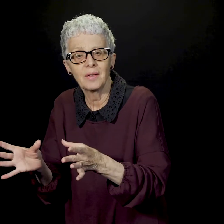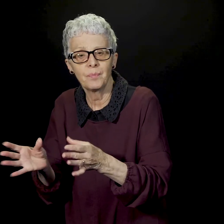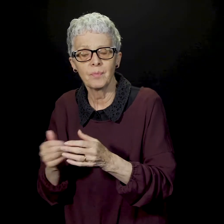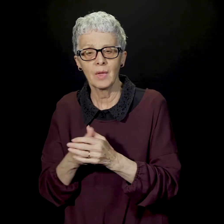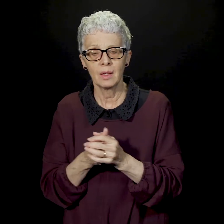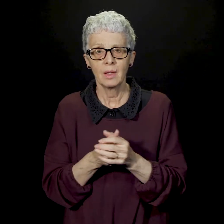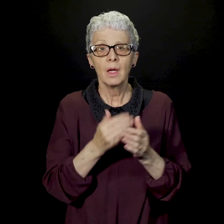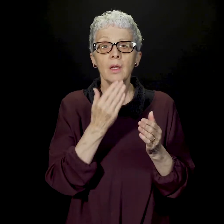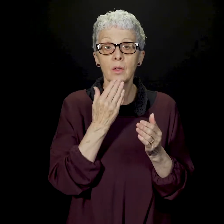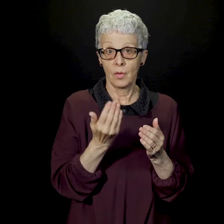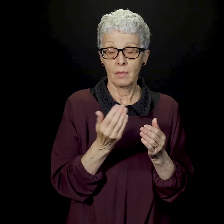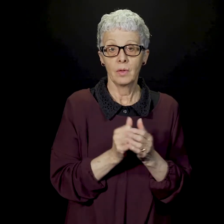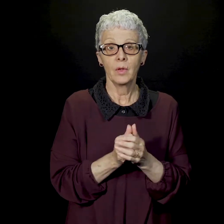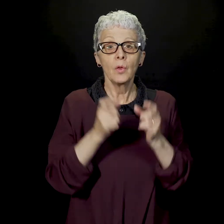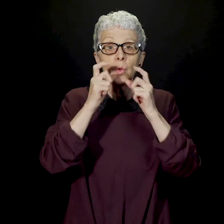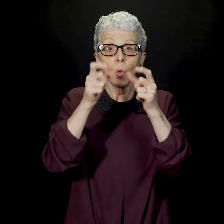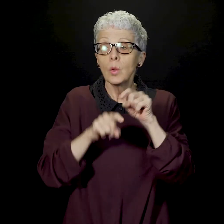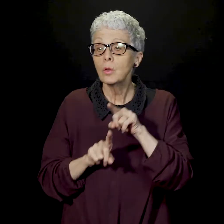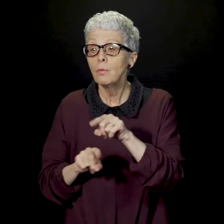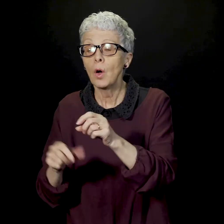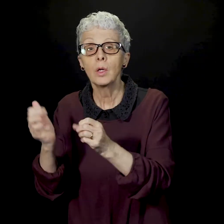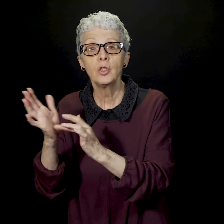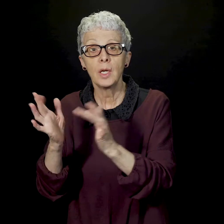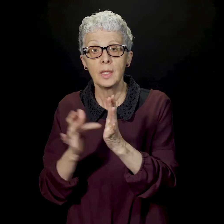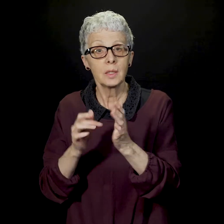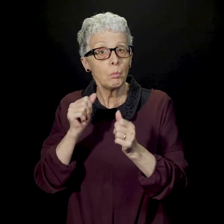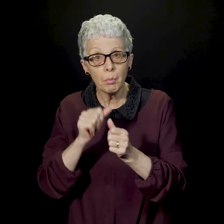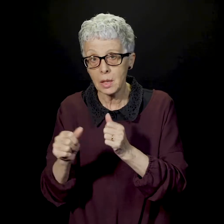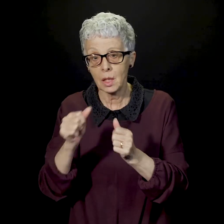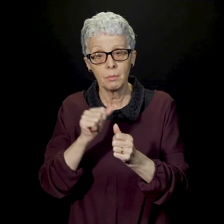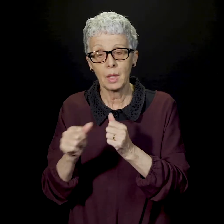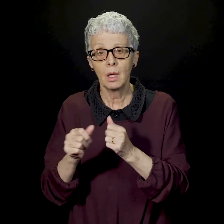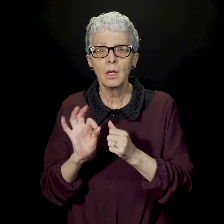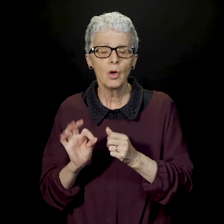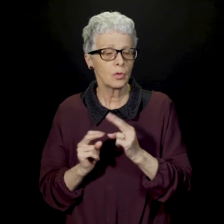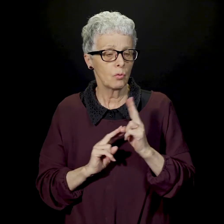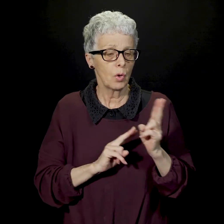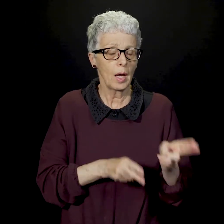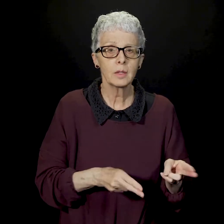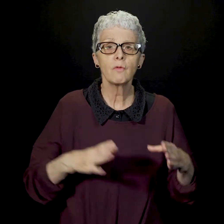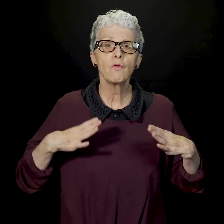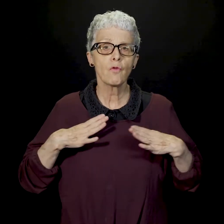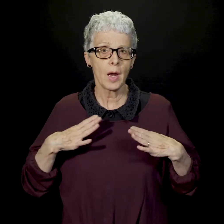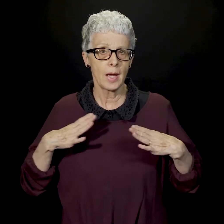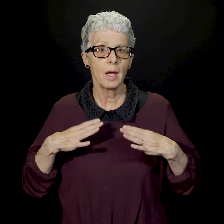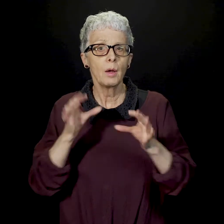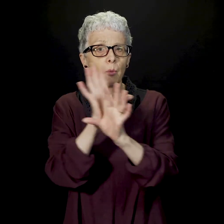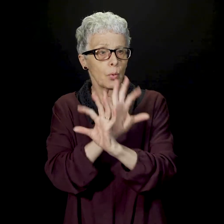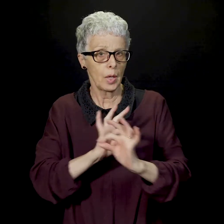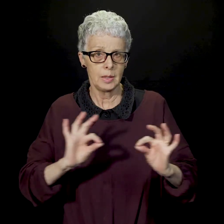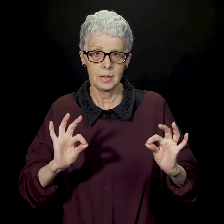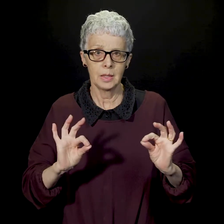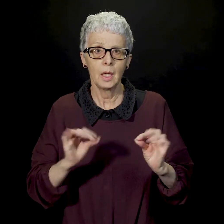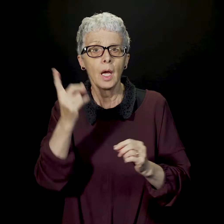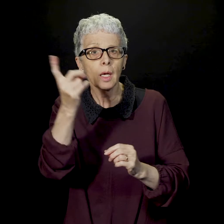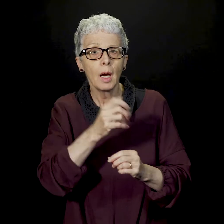Thankfully, the call to follow Jesus is way better than normal. Not freedom like relaxation, but freedom and a peace that can only